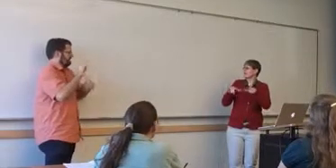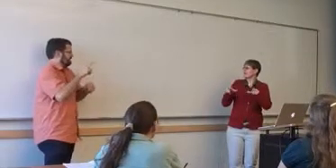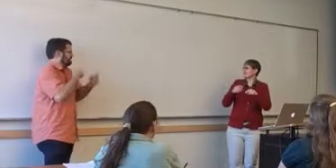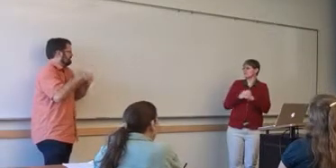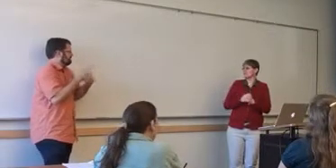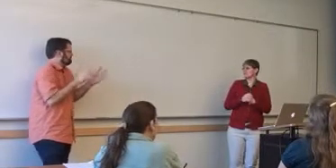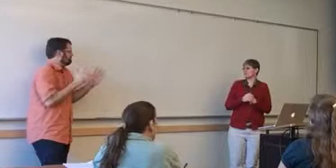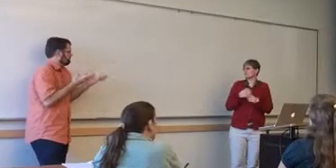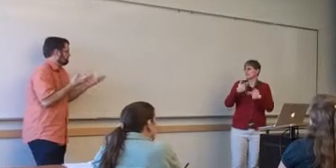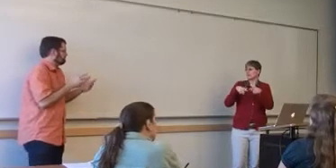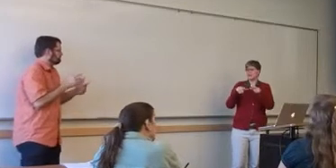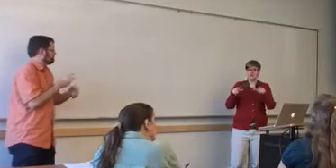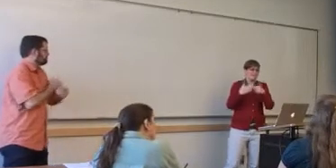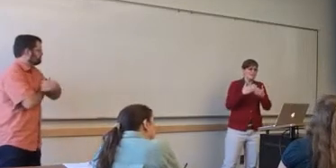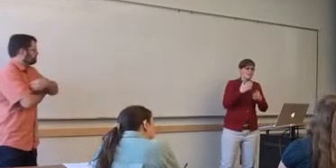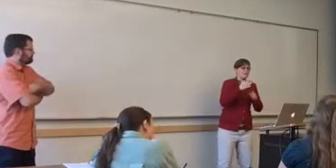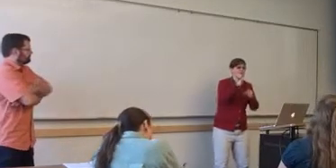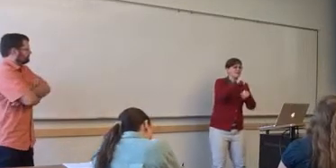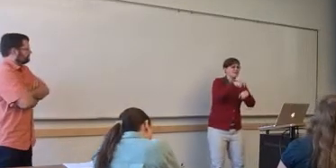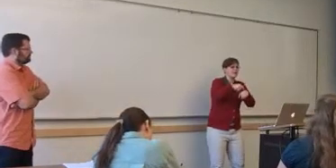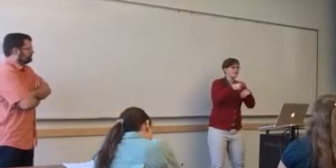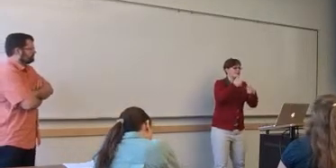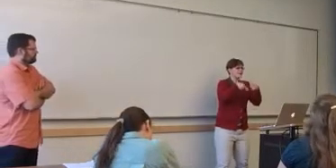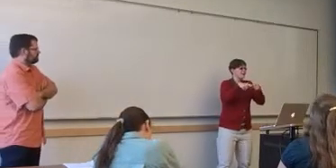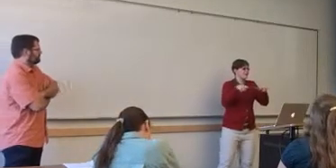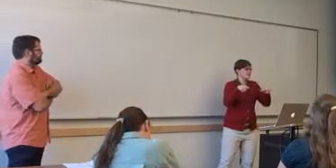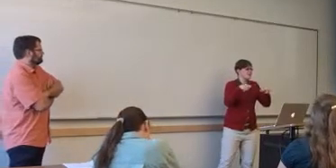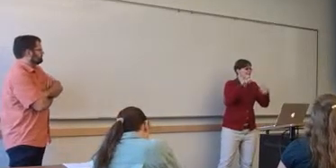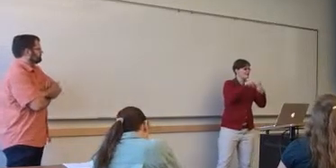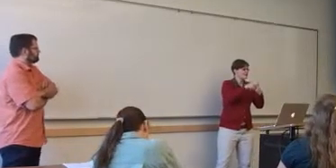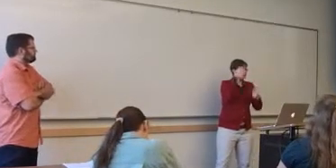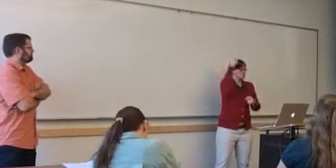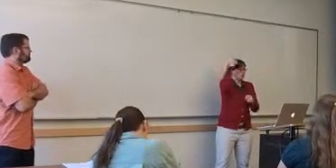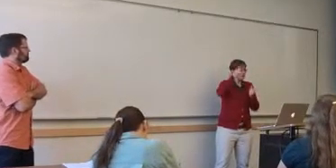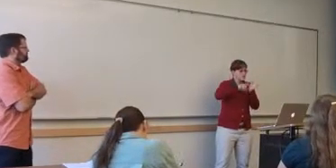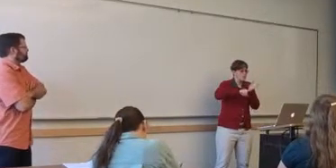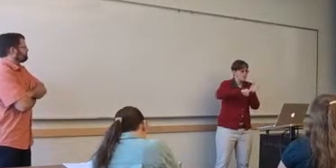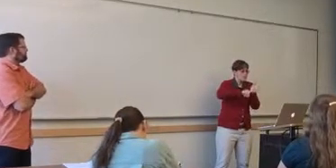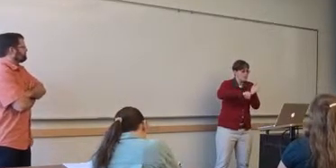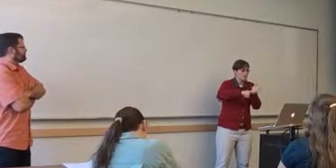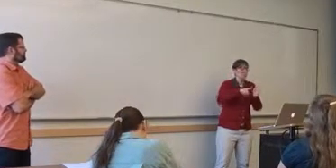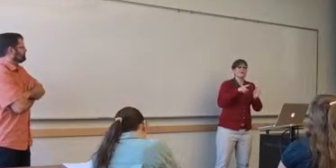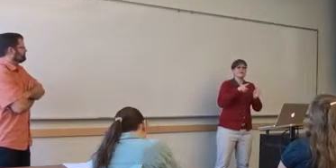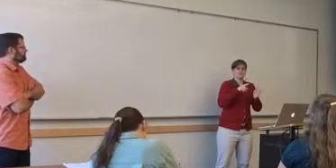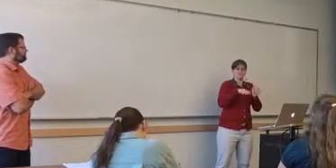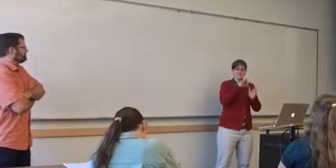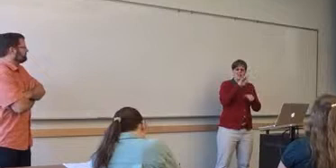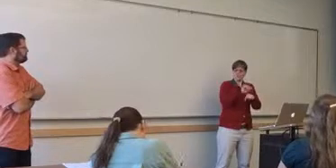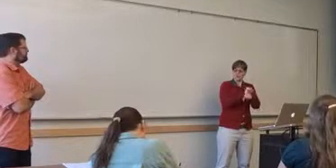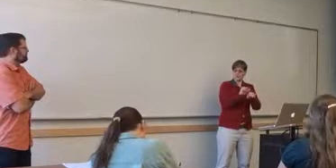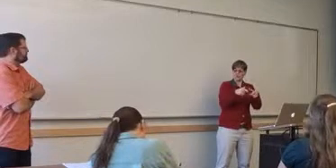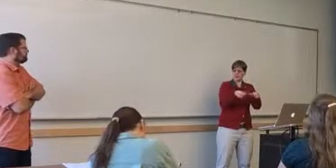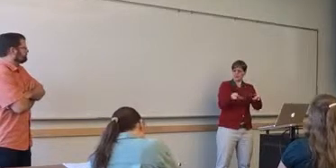like English Sign, whatever. So yeah, it was back then. It was called English Sign Language. But then Stokey realized